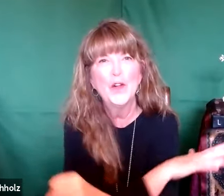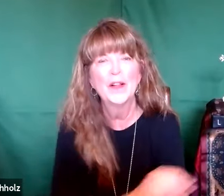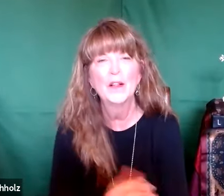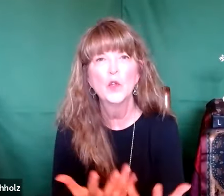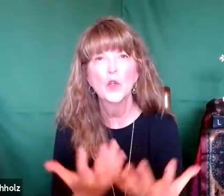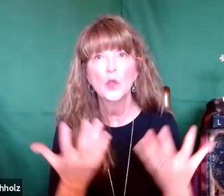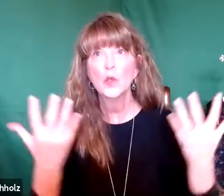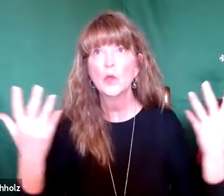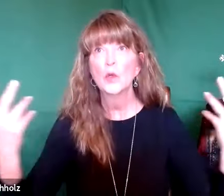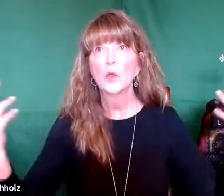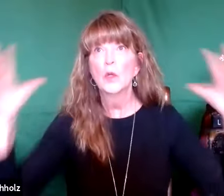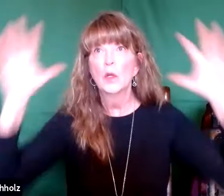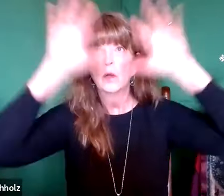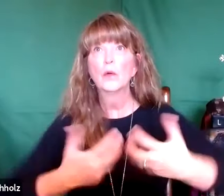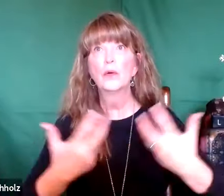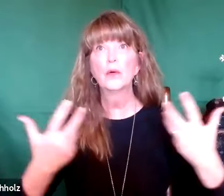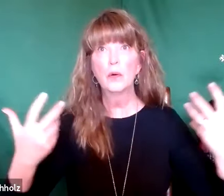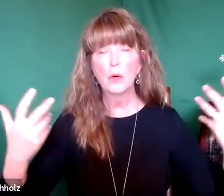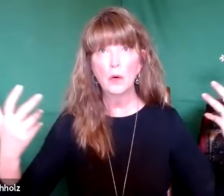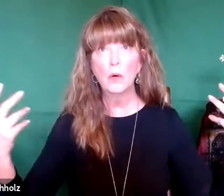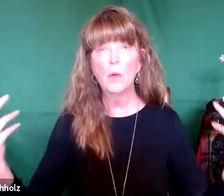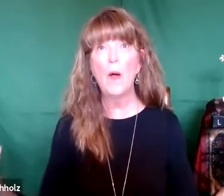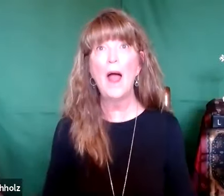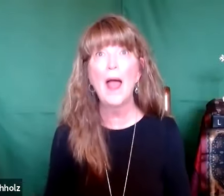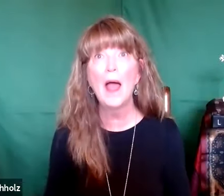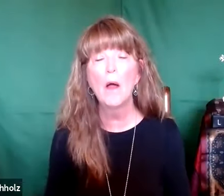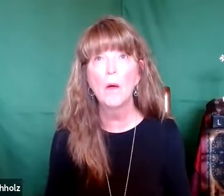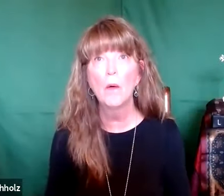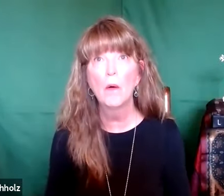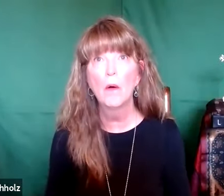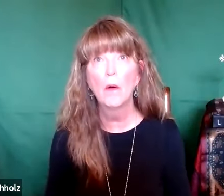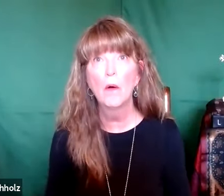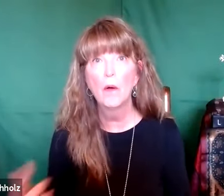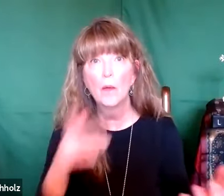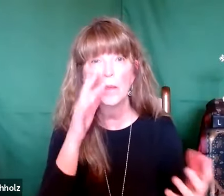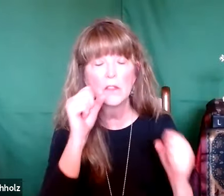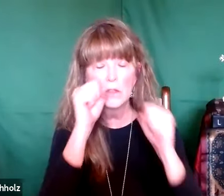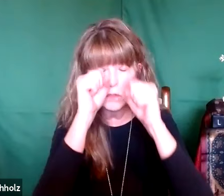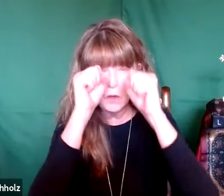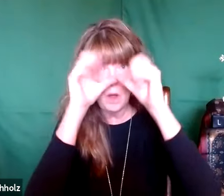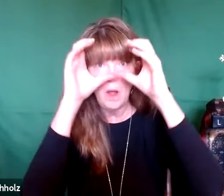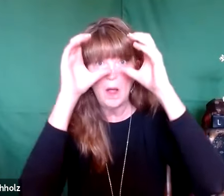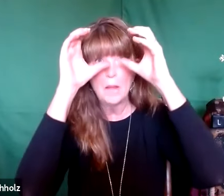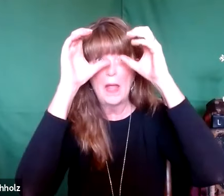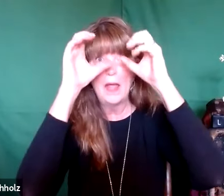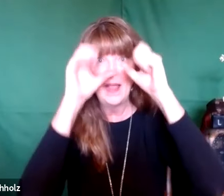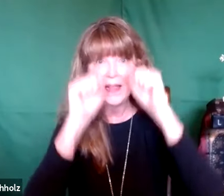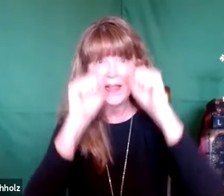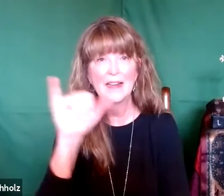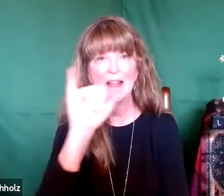that we have not seen God fully in our present state. But once we take our curtains down,